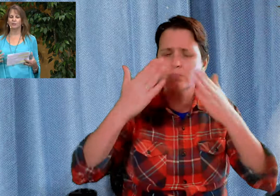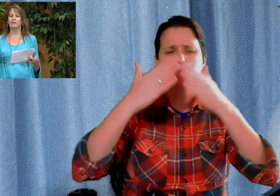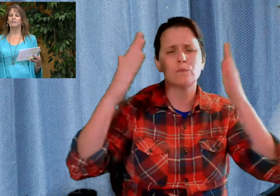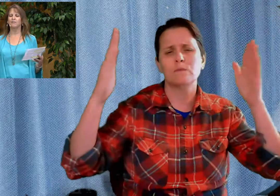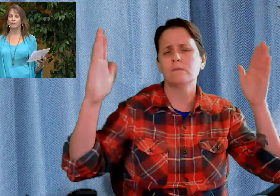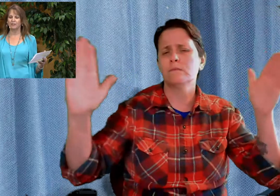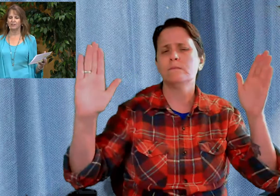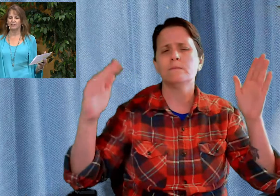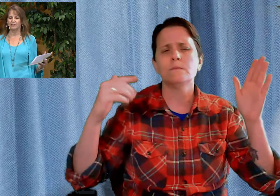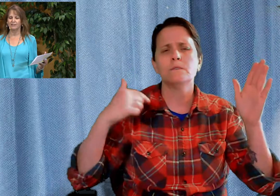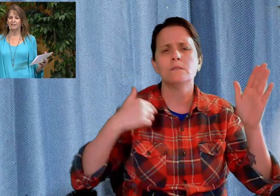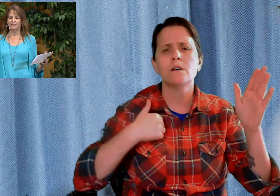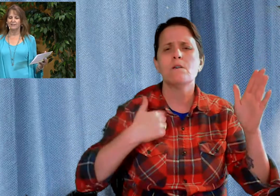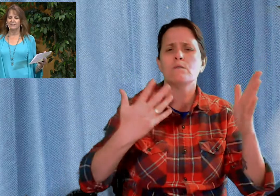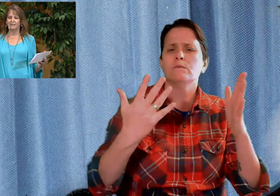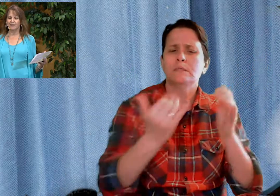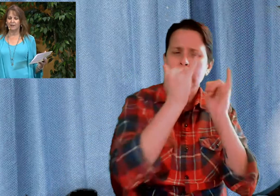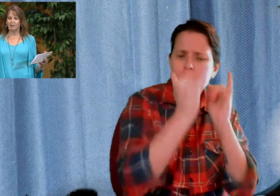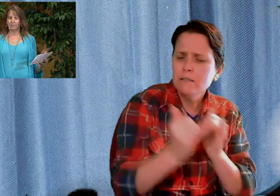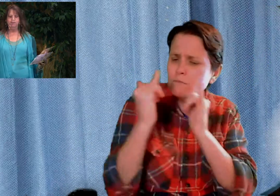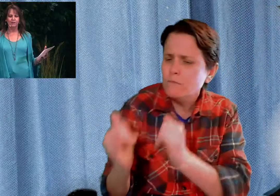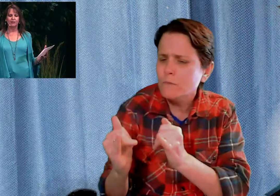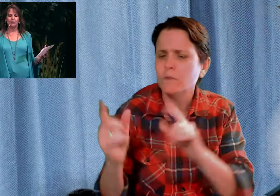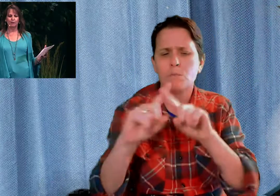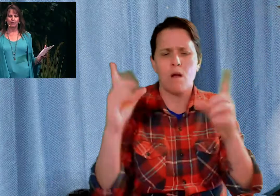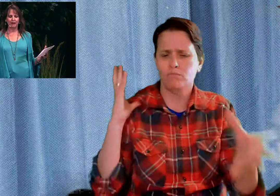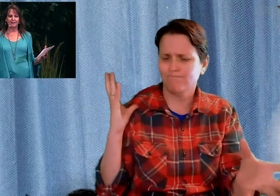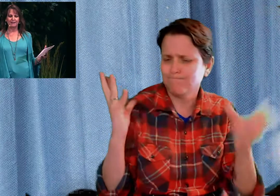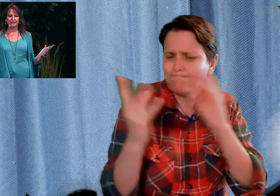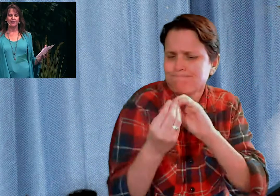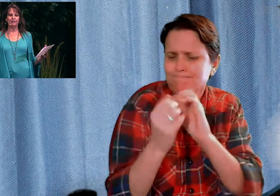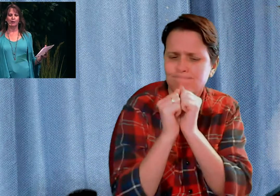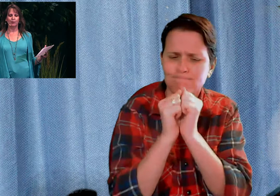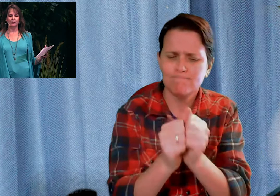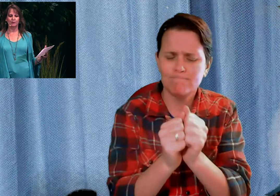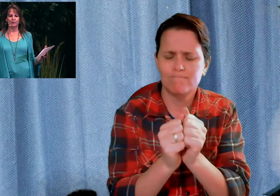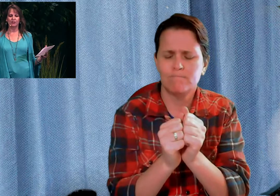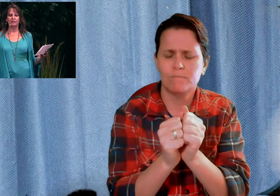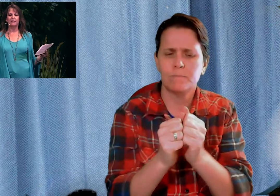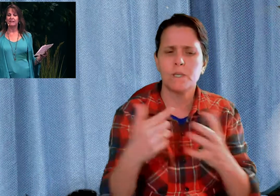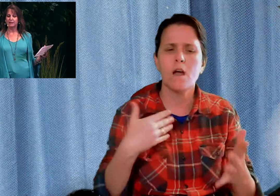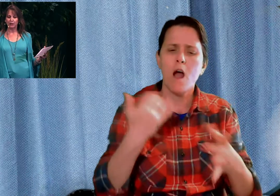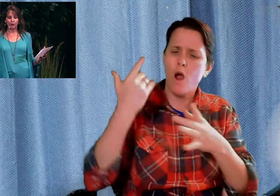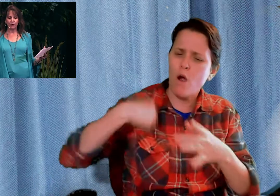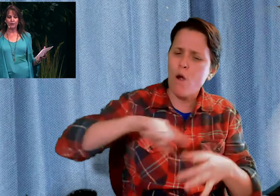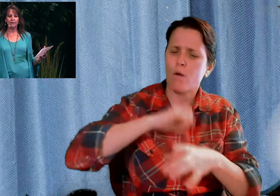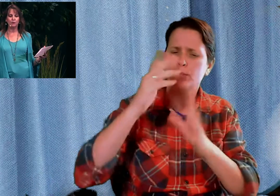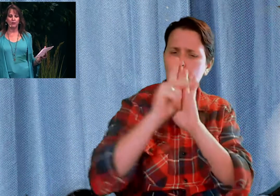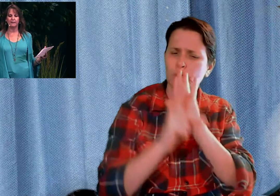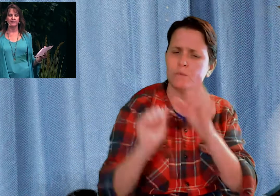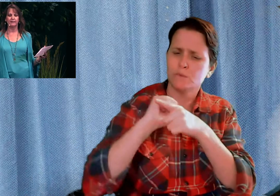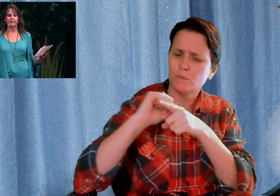to the transformation that comes through the practicing of our principles. There is but